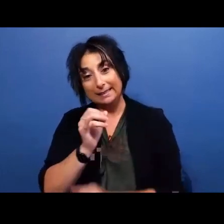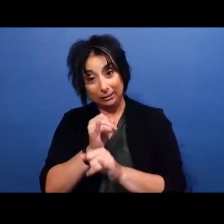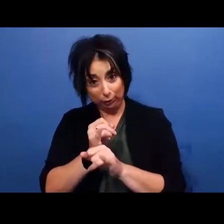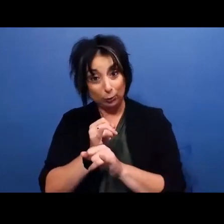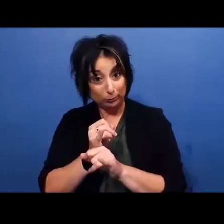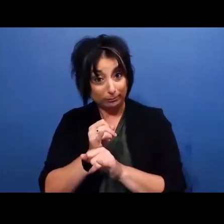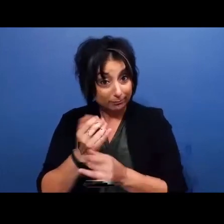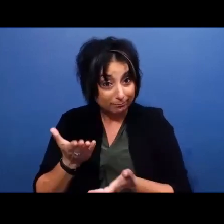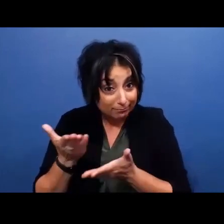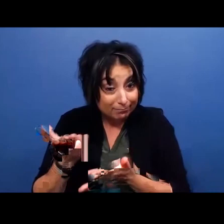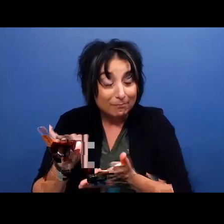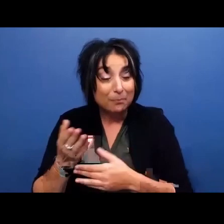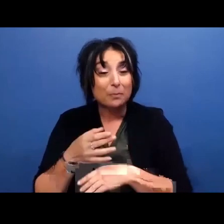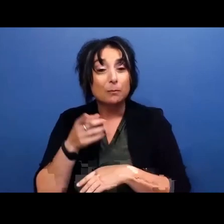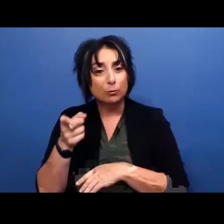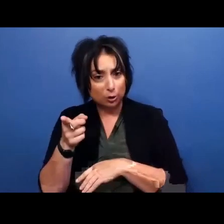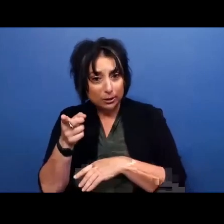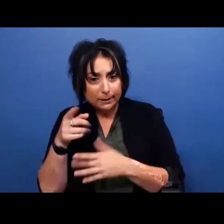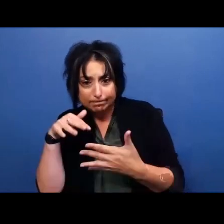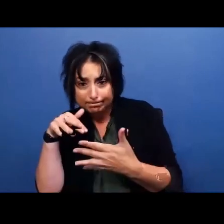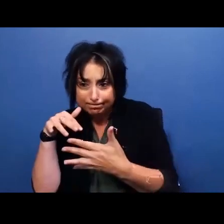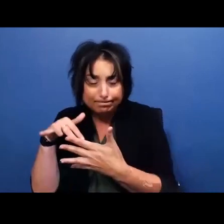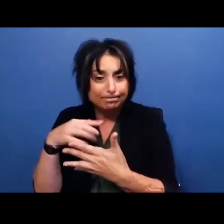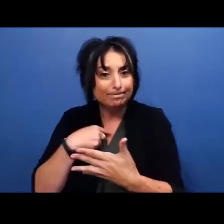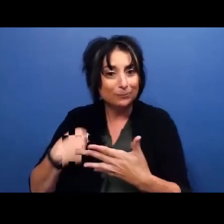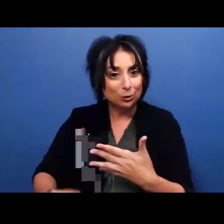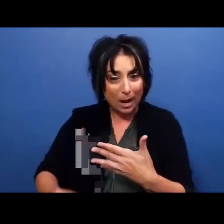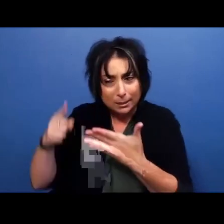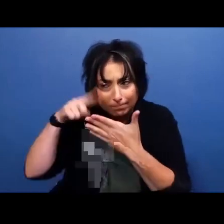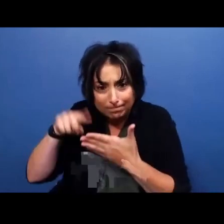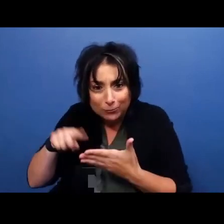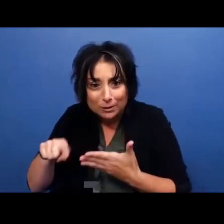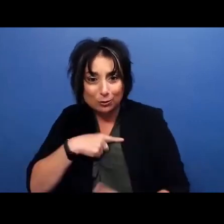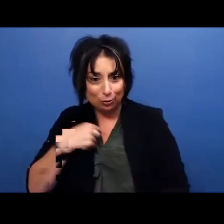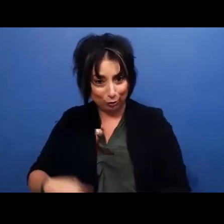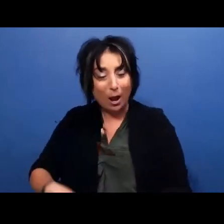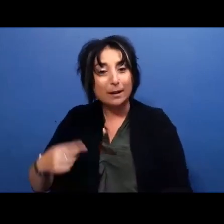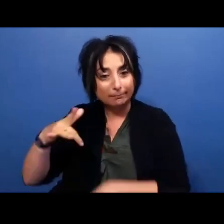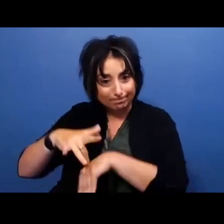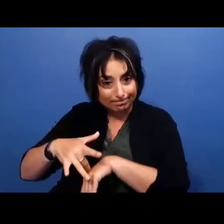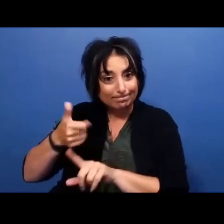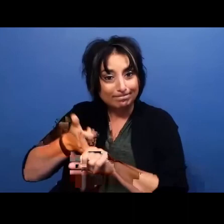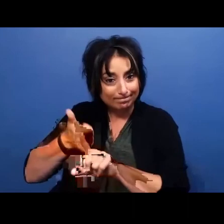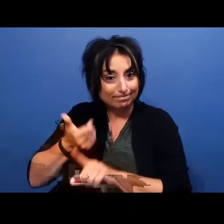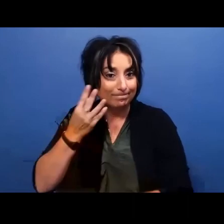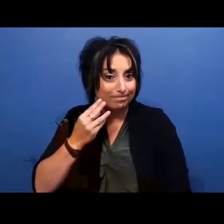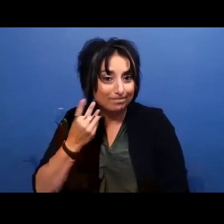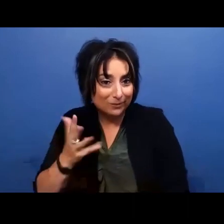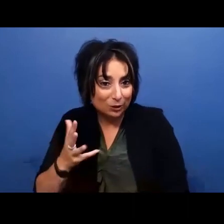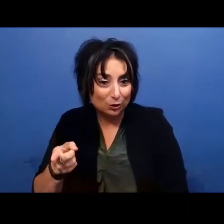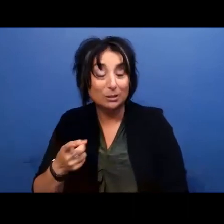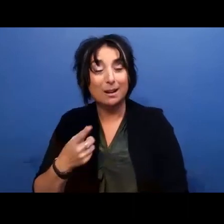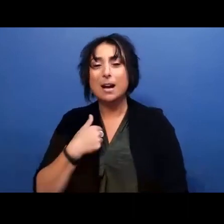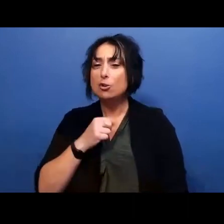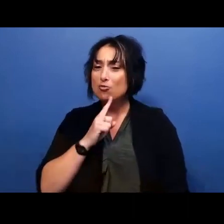to complete research also in China. And it's interesting to see how where I was at